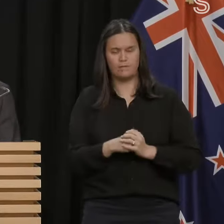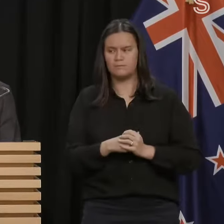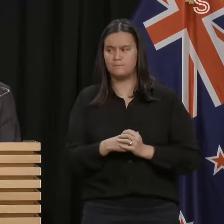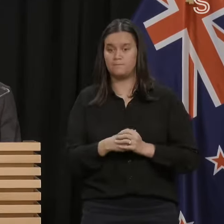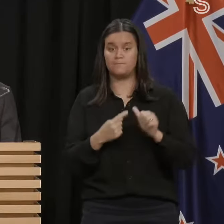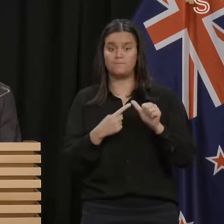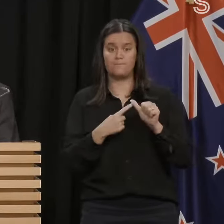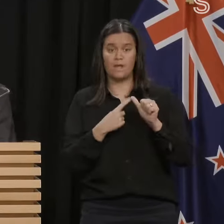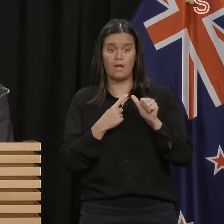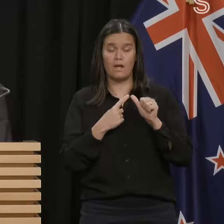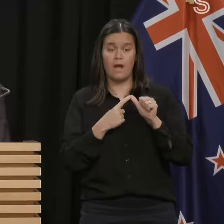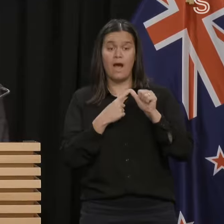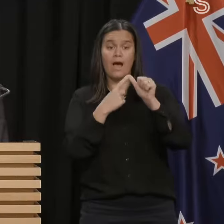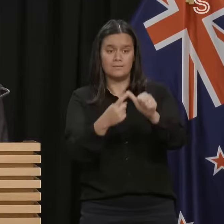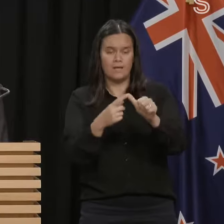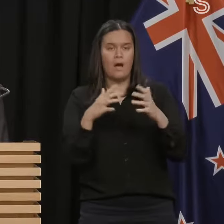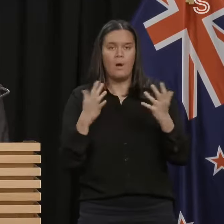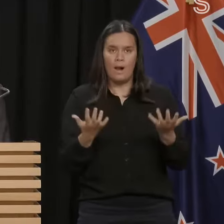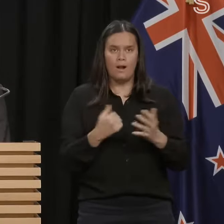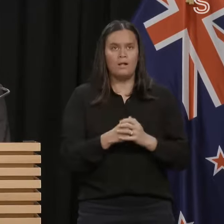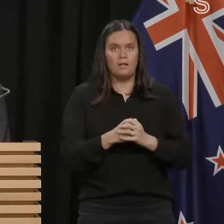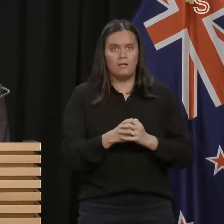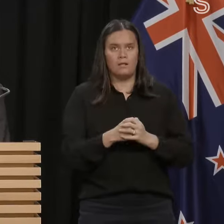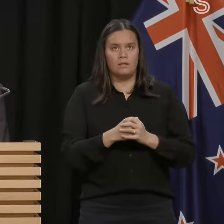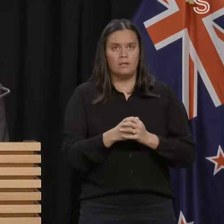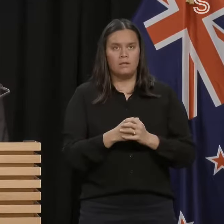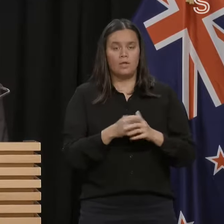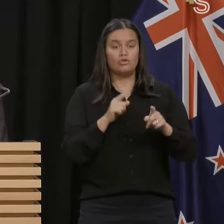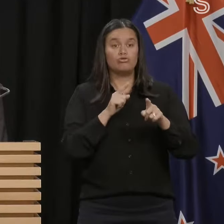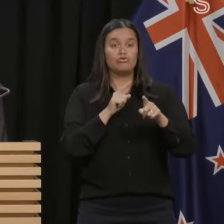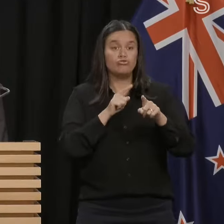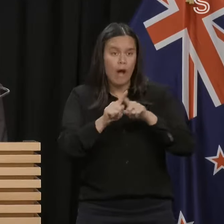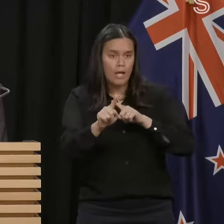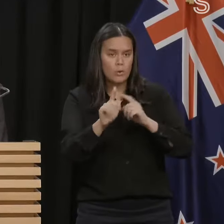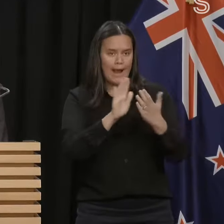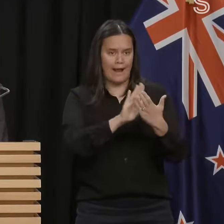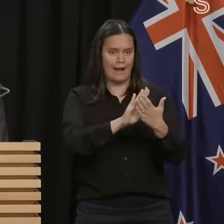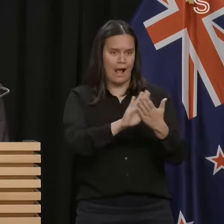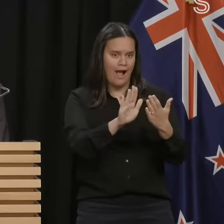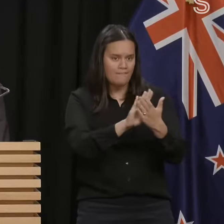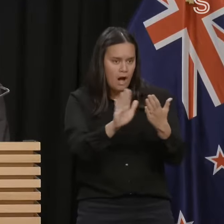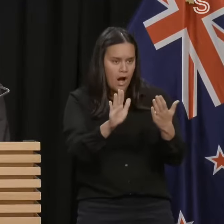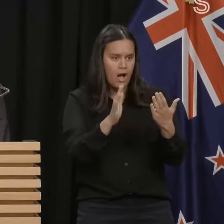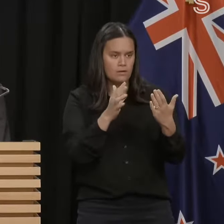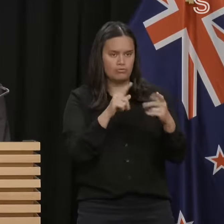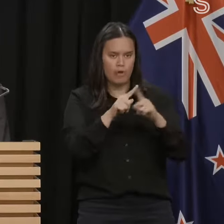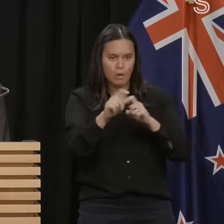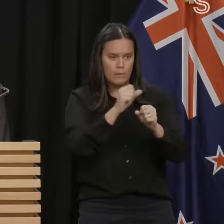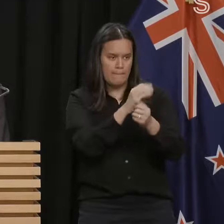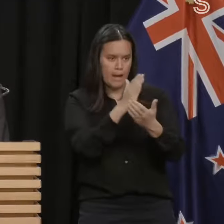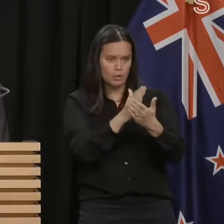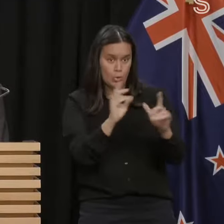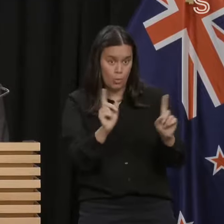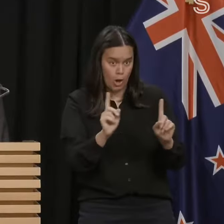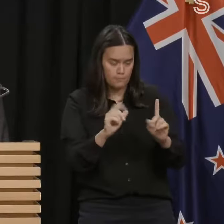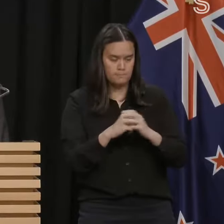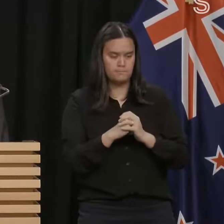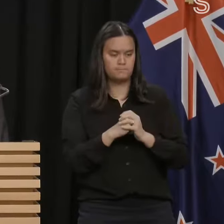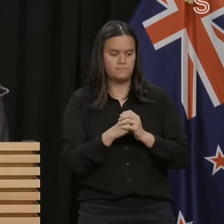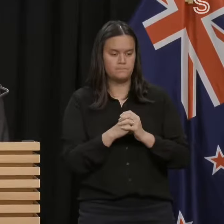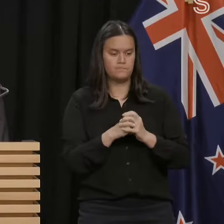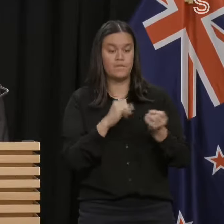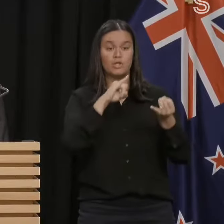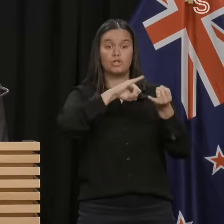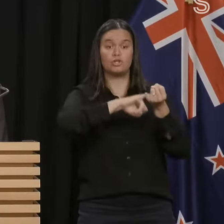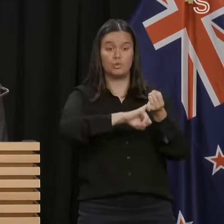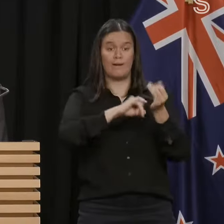we're, I guess, trying to establish or trying to make certain of, trying to provide some reassurance of, is that the minister